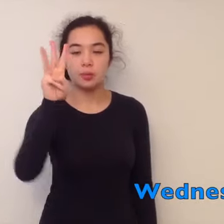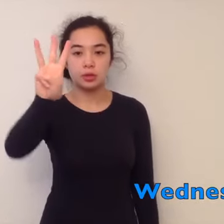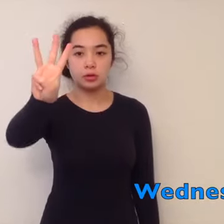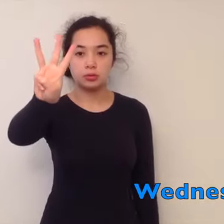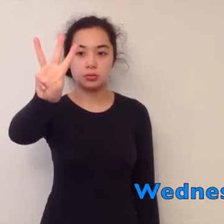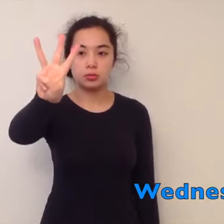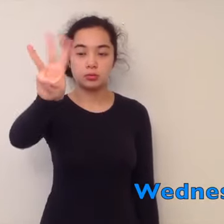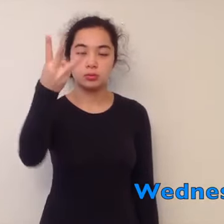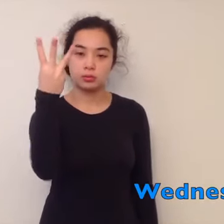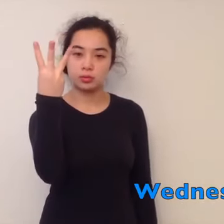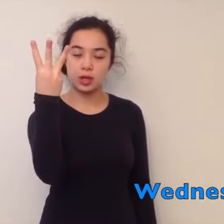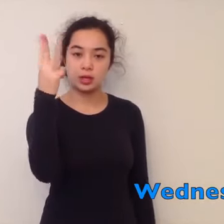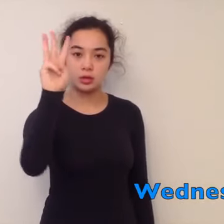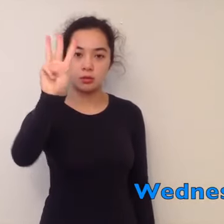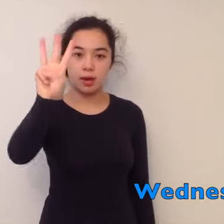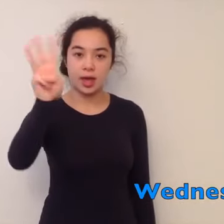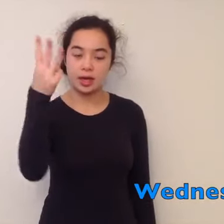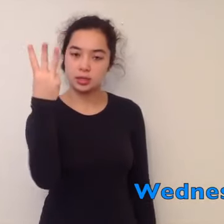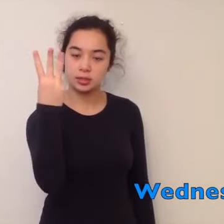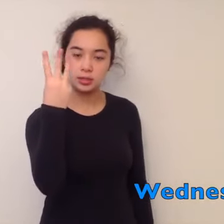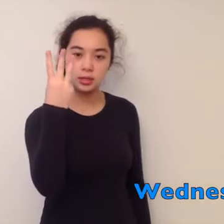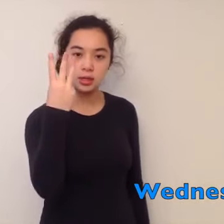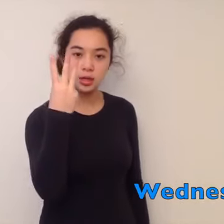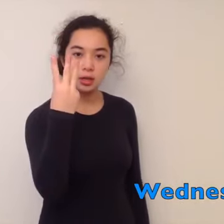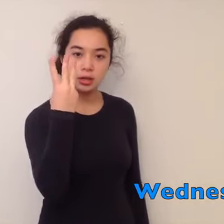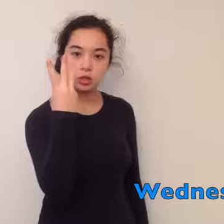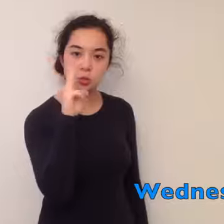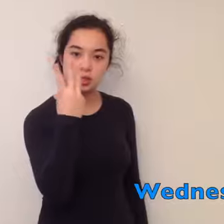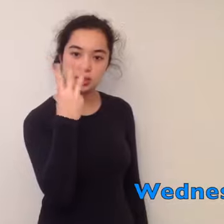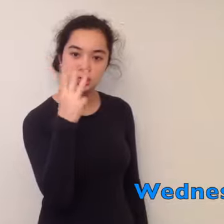W sign in your right hand and then twist it.